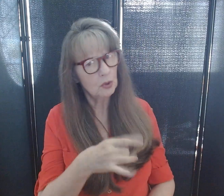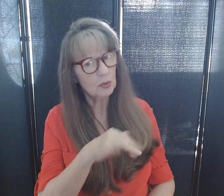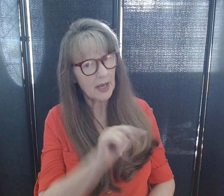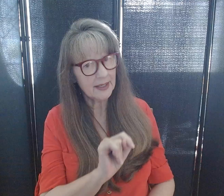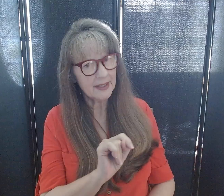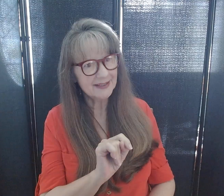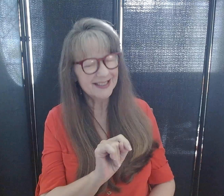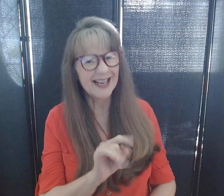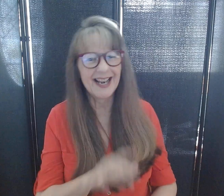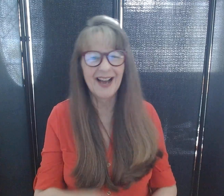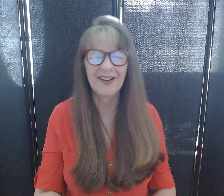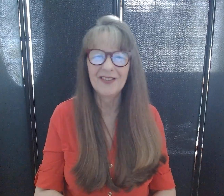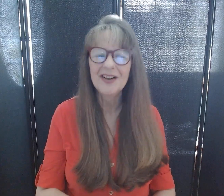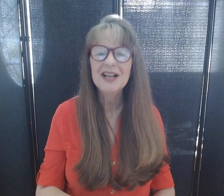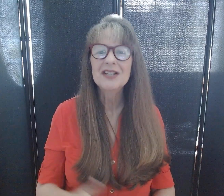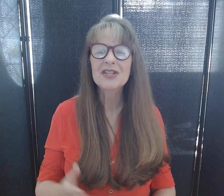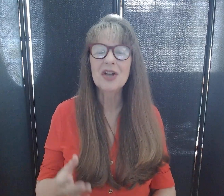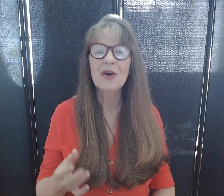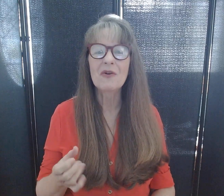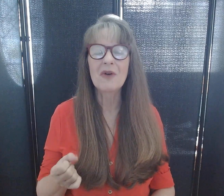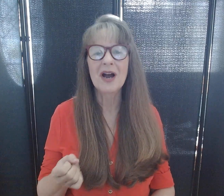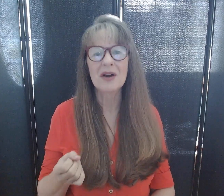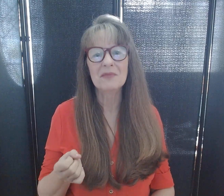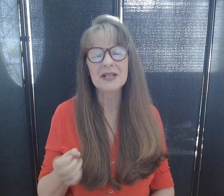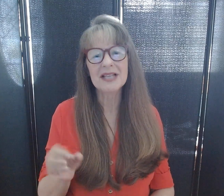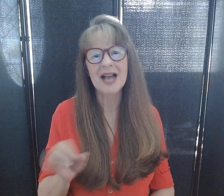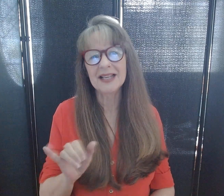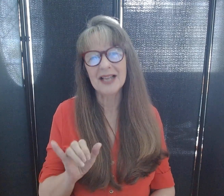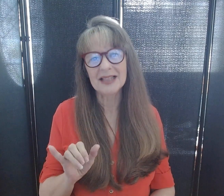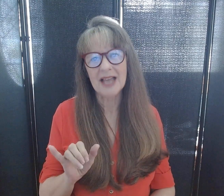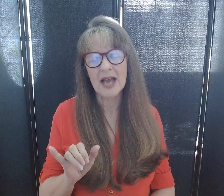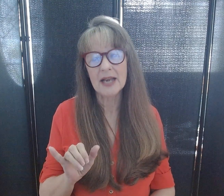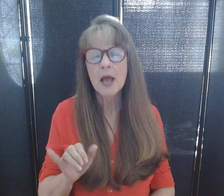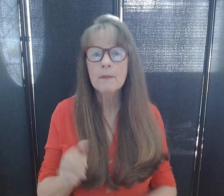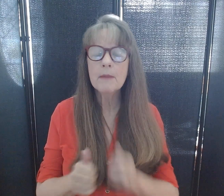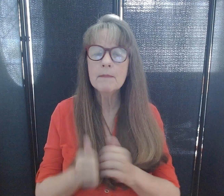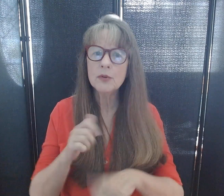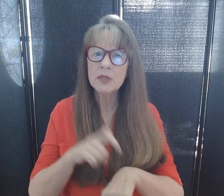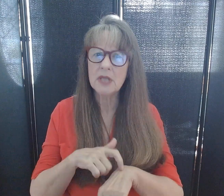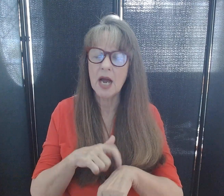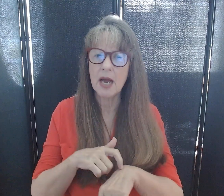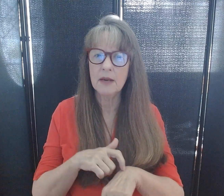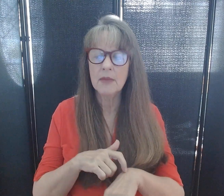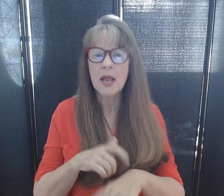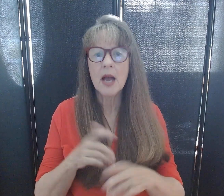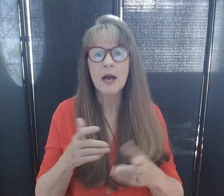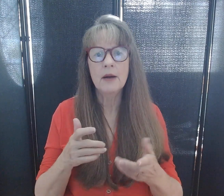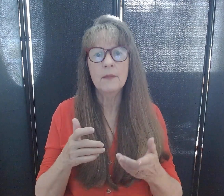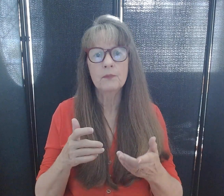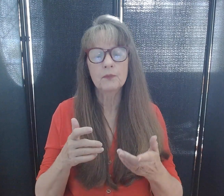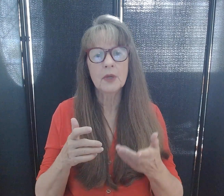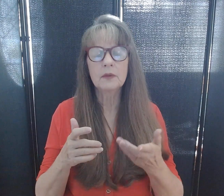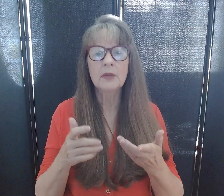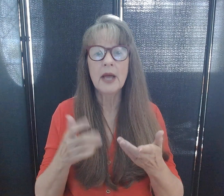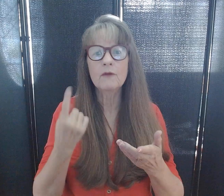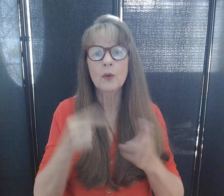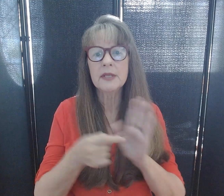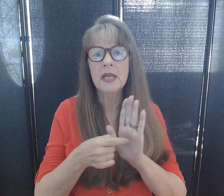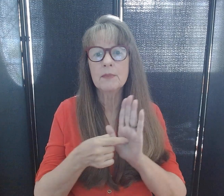like it? So it's kind of like that. But most of the time, like for example, I